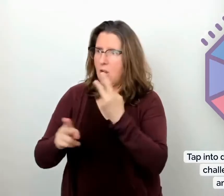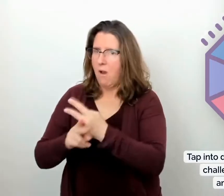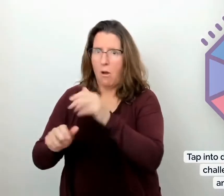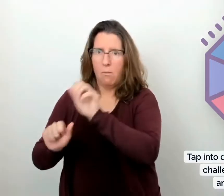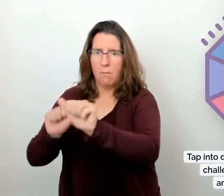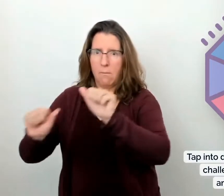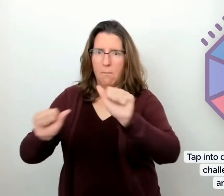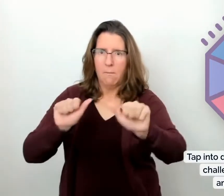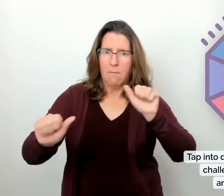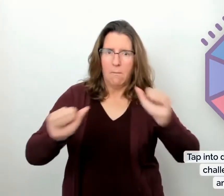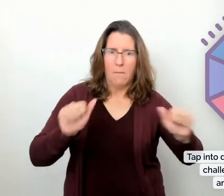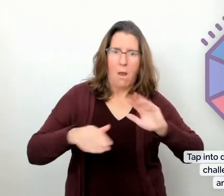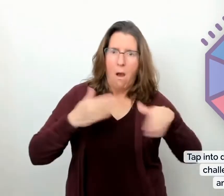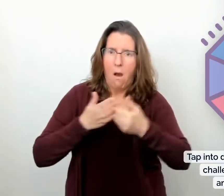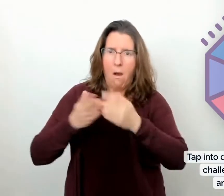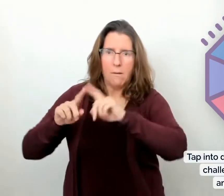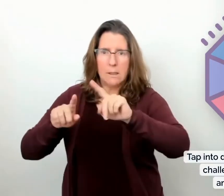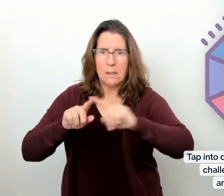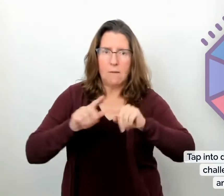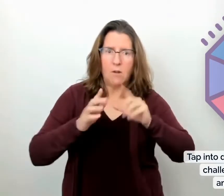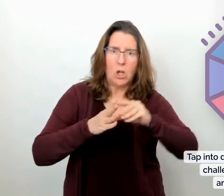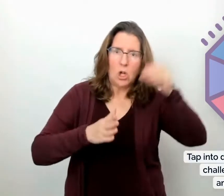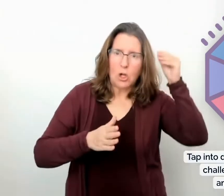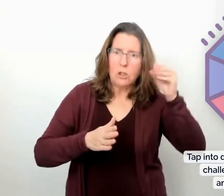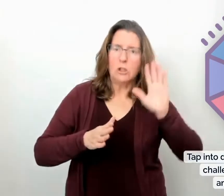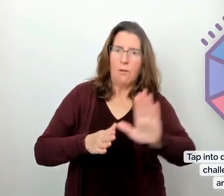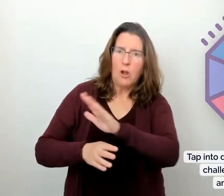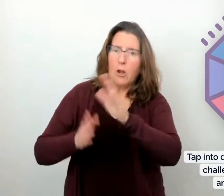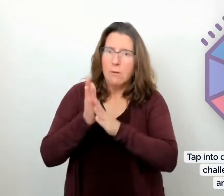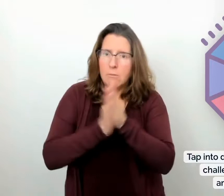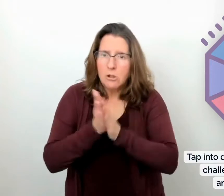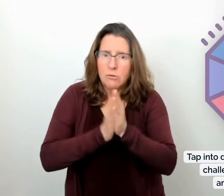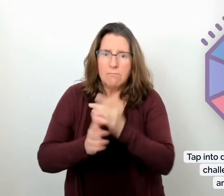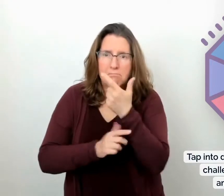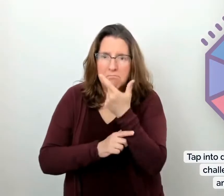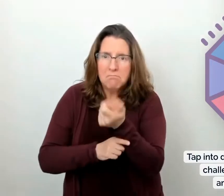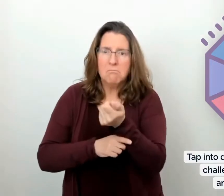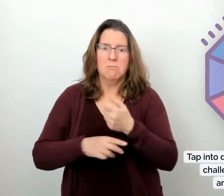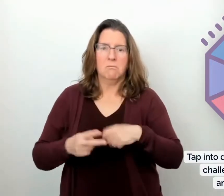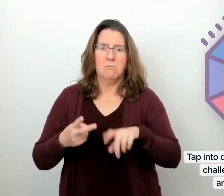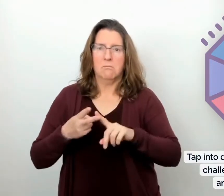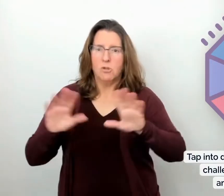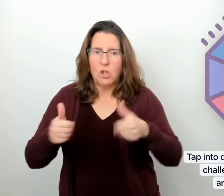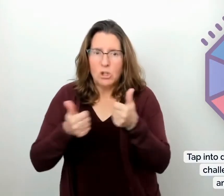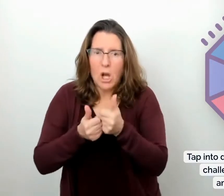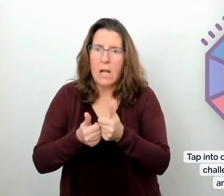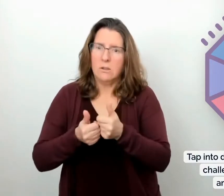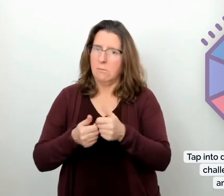How does DI fit in? You consider the characteristics of the students in your classroom